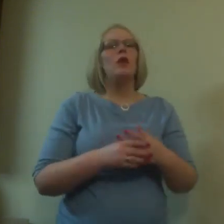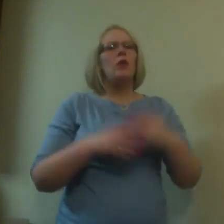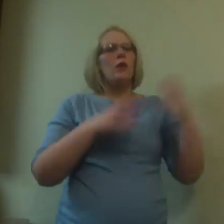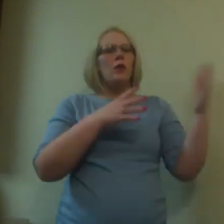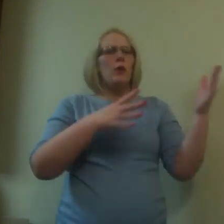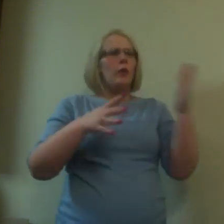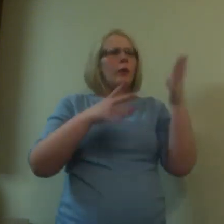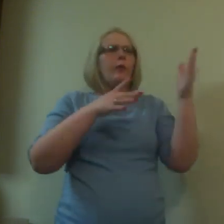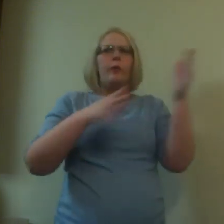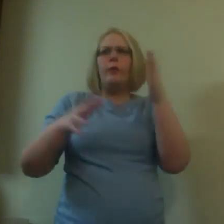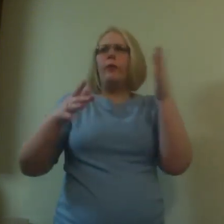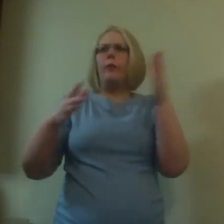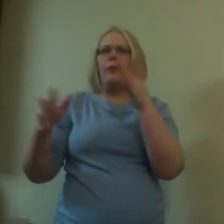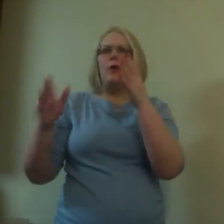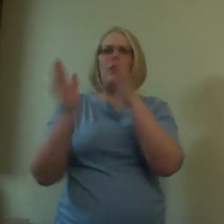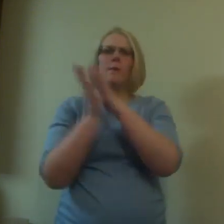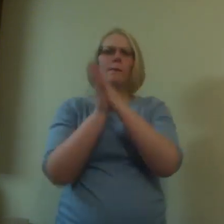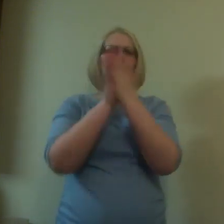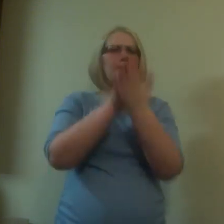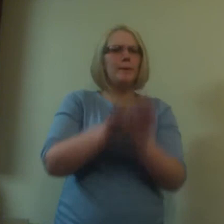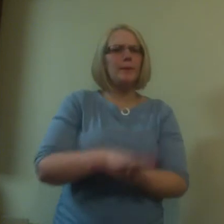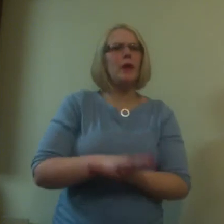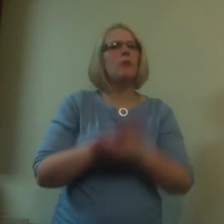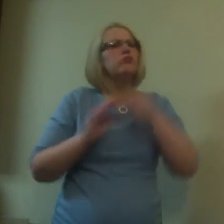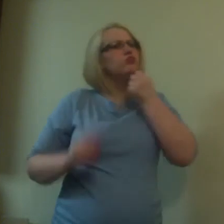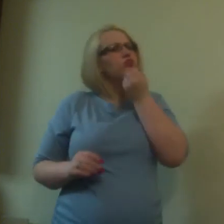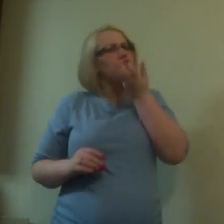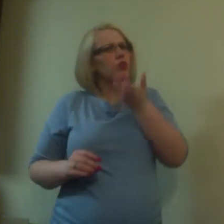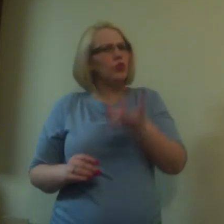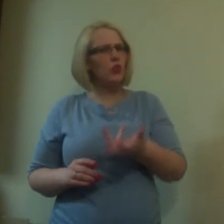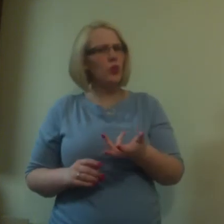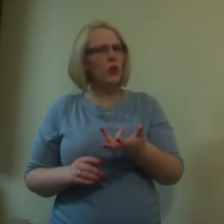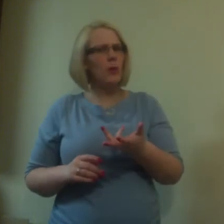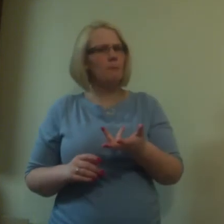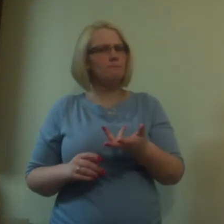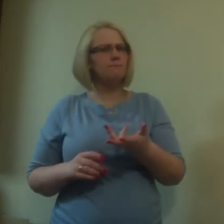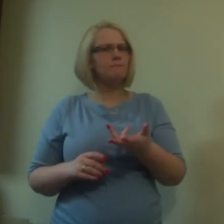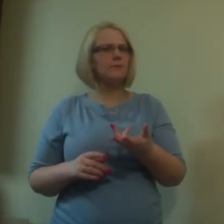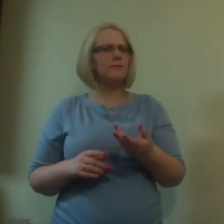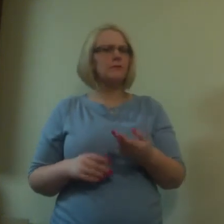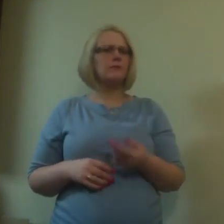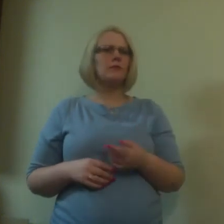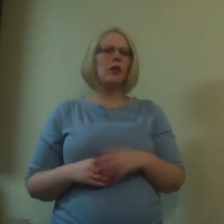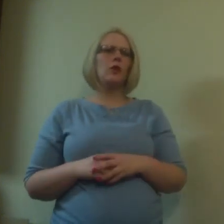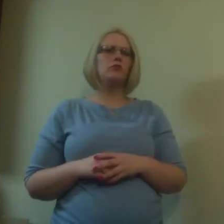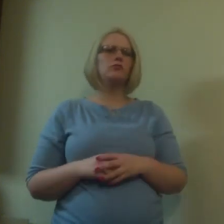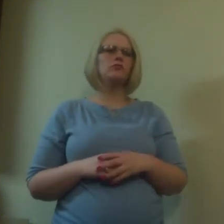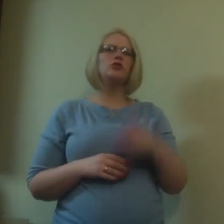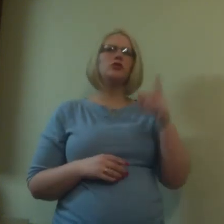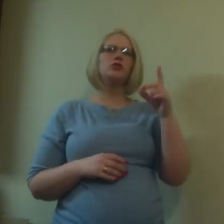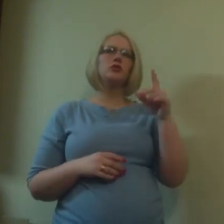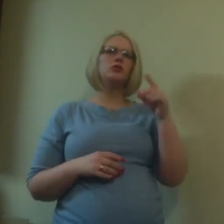that brings about? What does warm wind help?